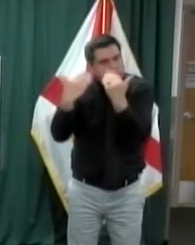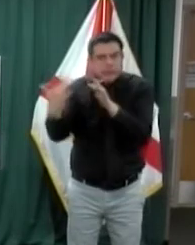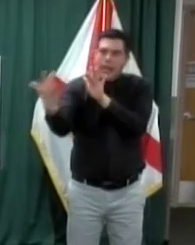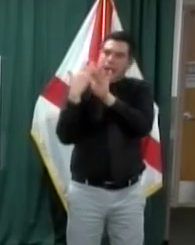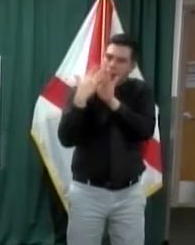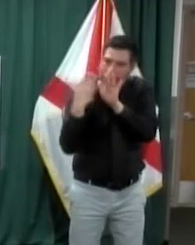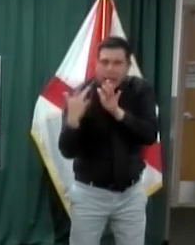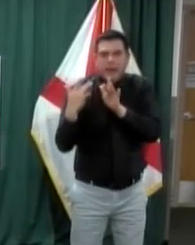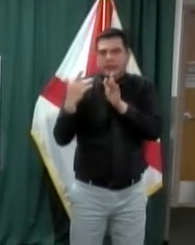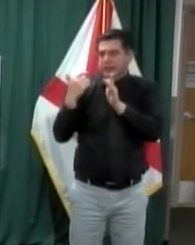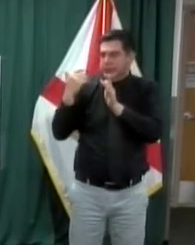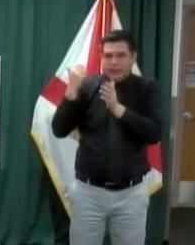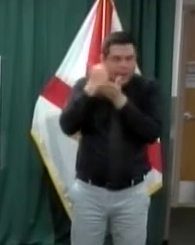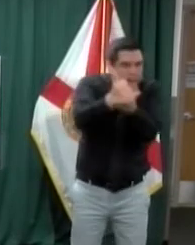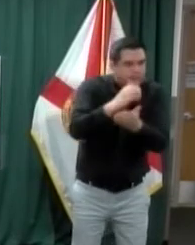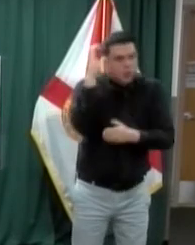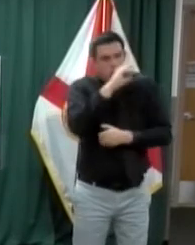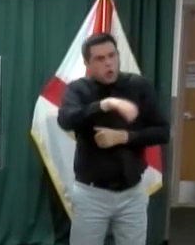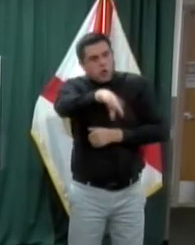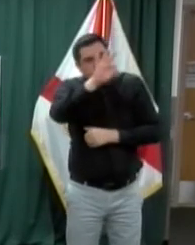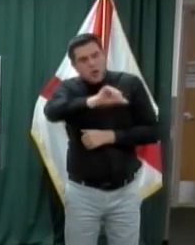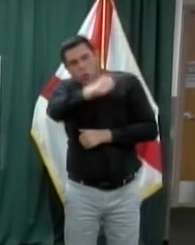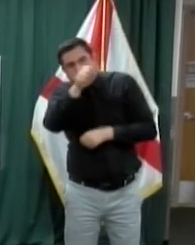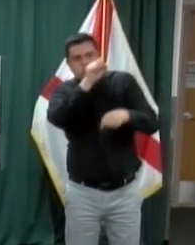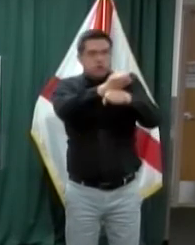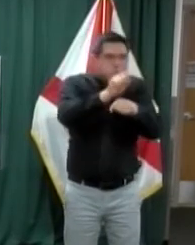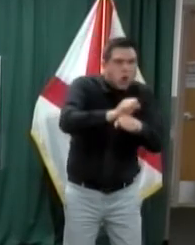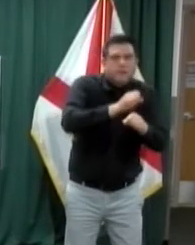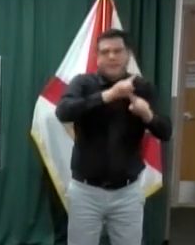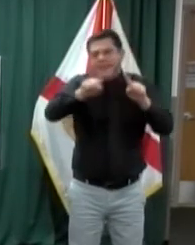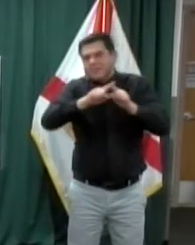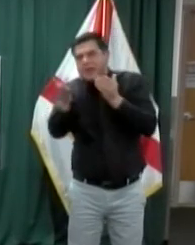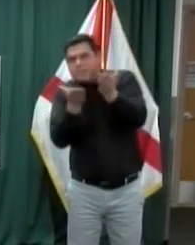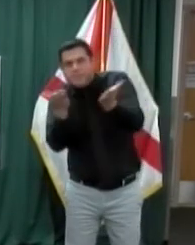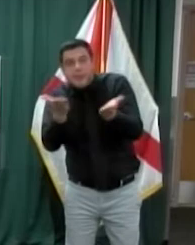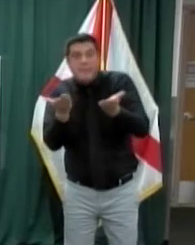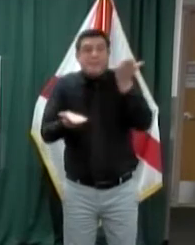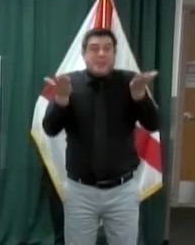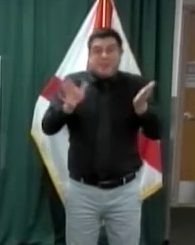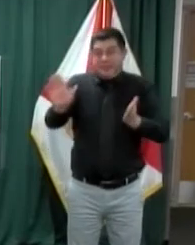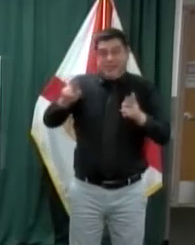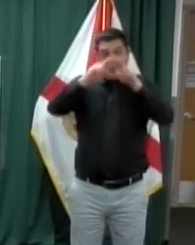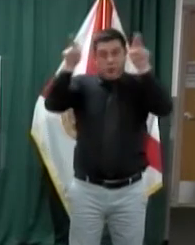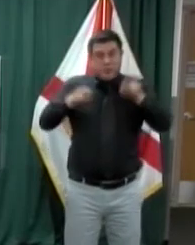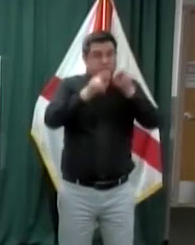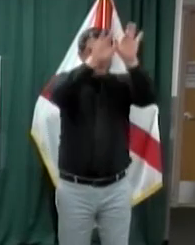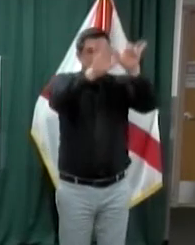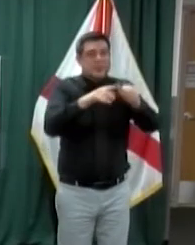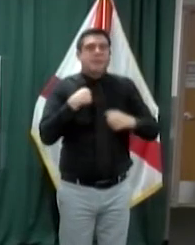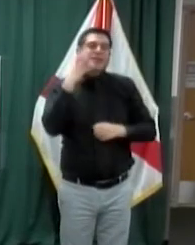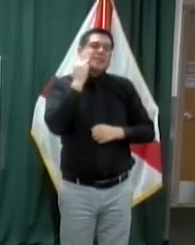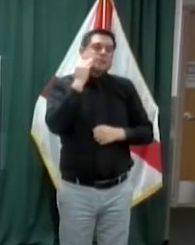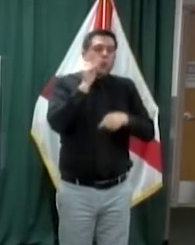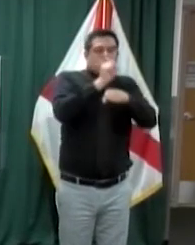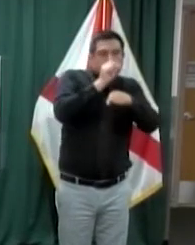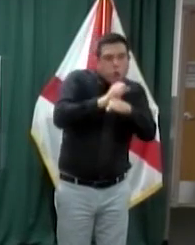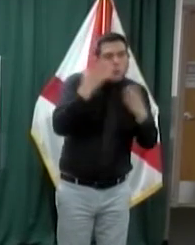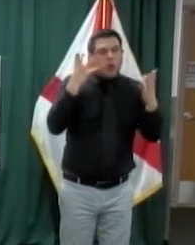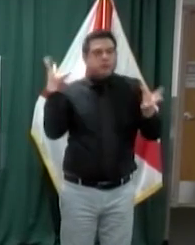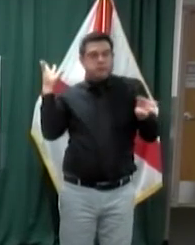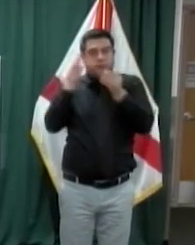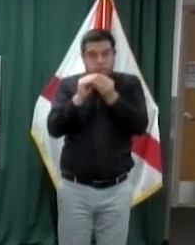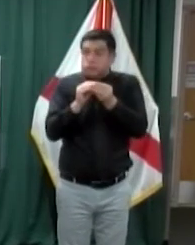including updating a resume, updating a LinkedIn profile, learning how to navigate the virtual environment for